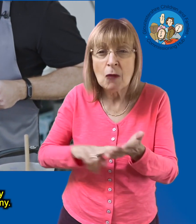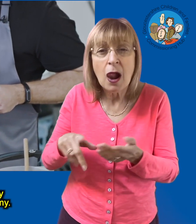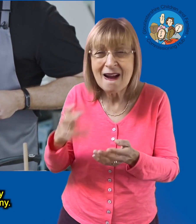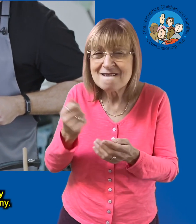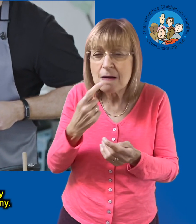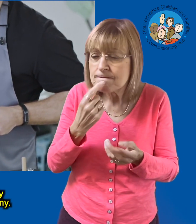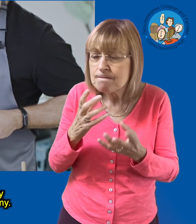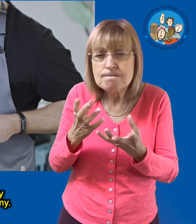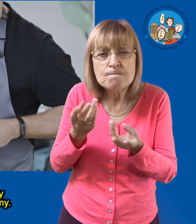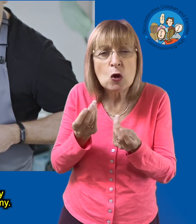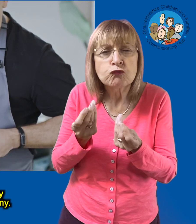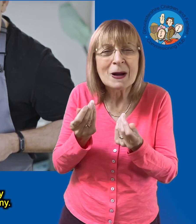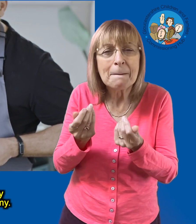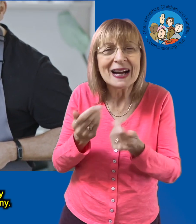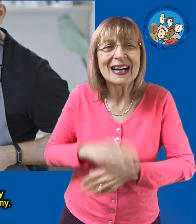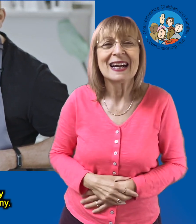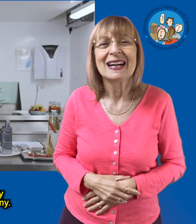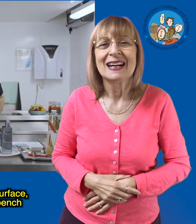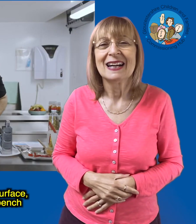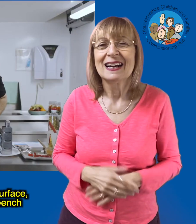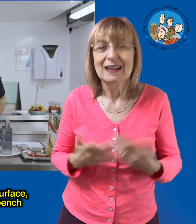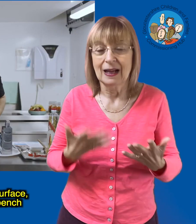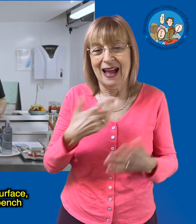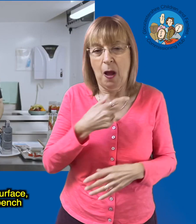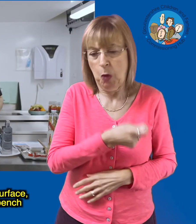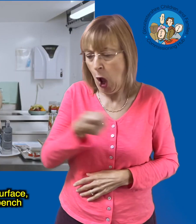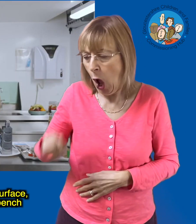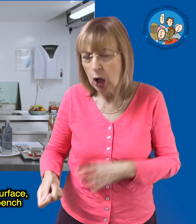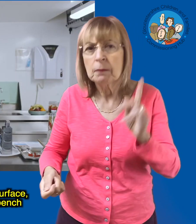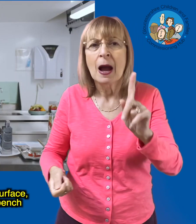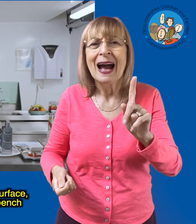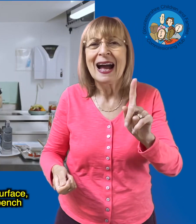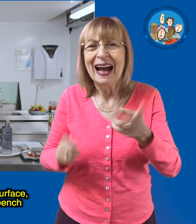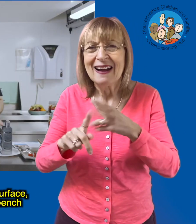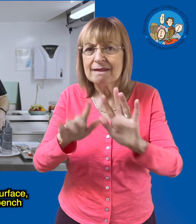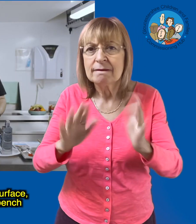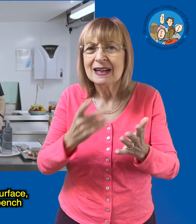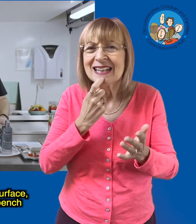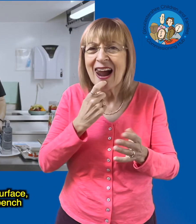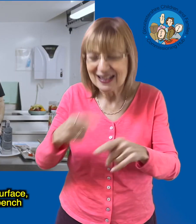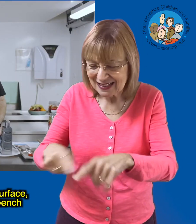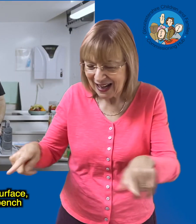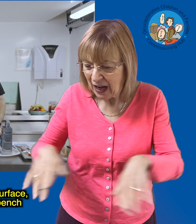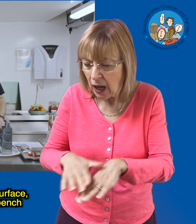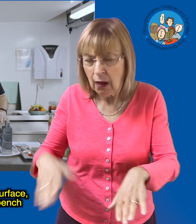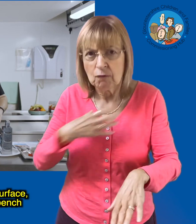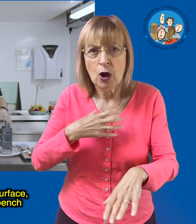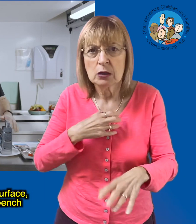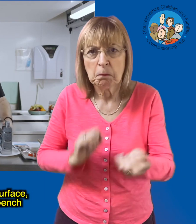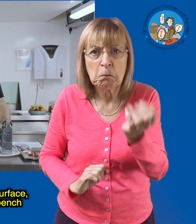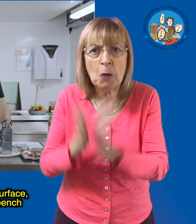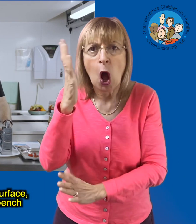add any butter because it's naturally creamy. So I'm just going to put it onto the work surface. If you haven't got